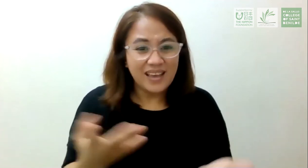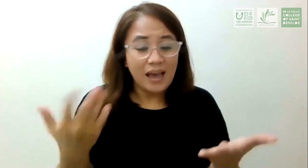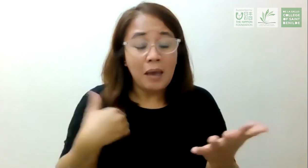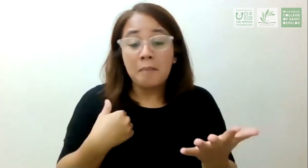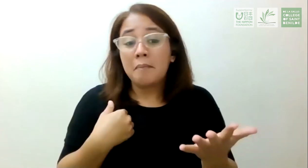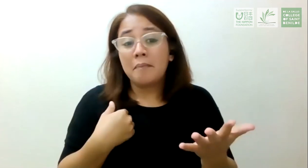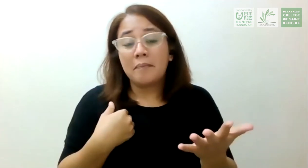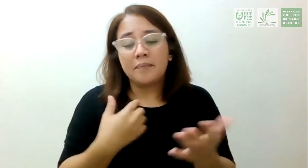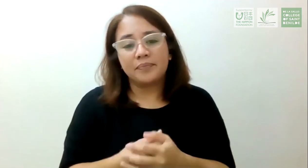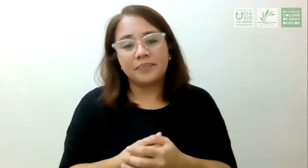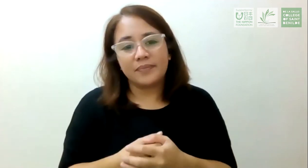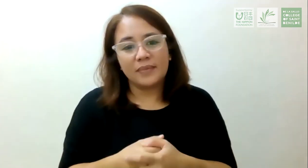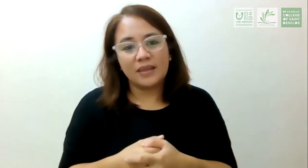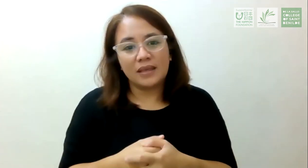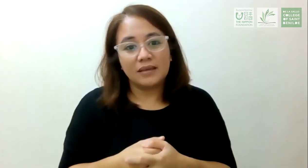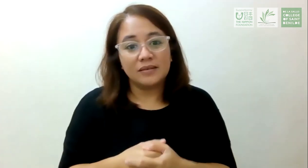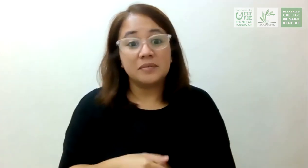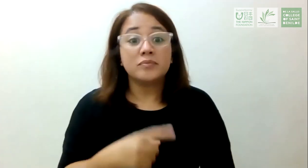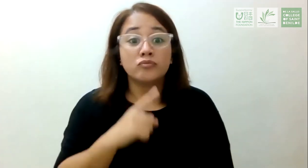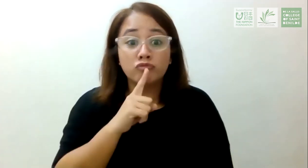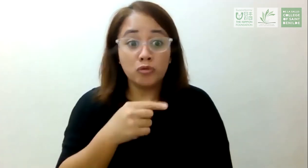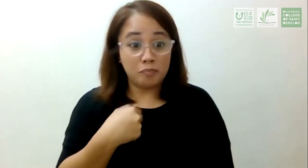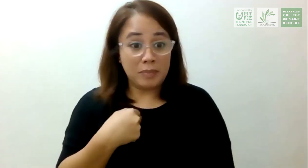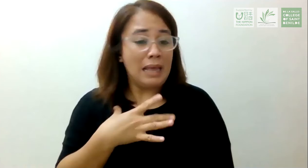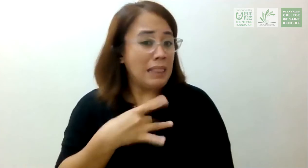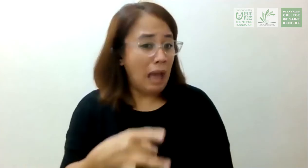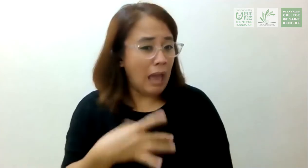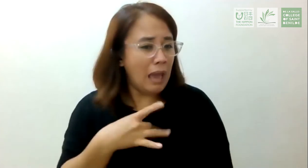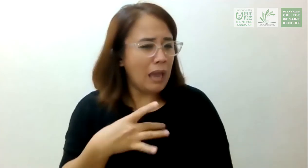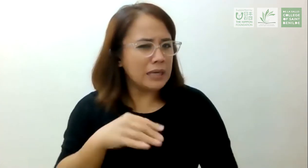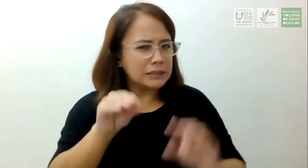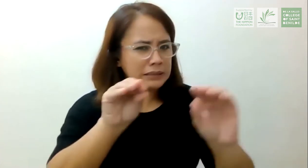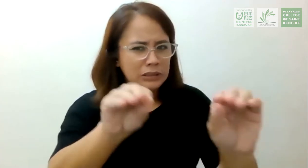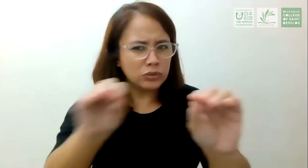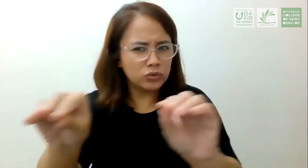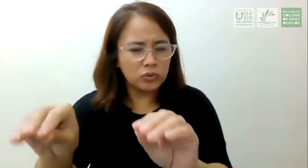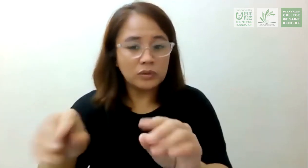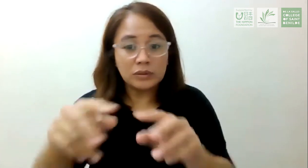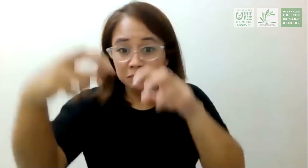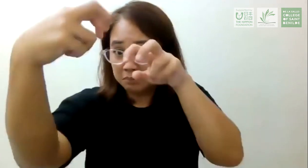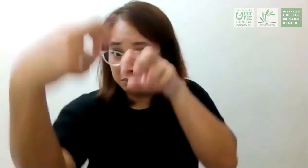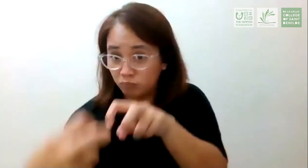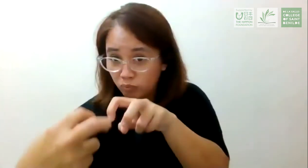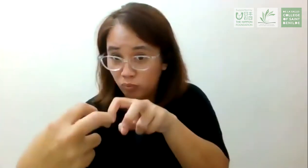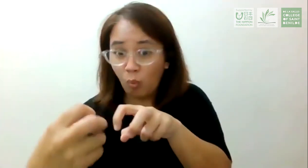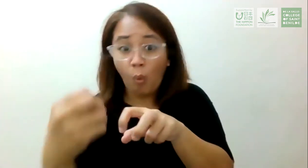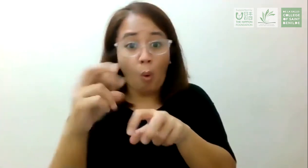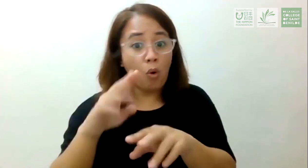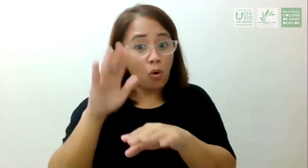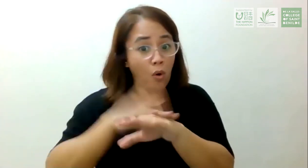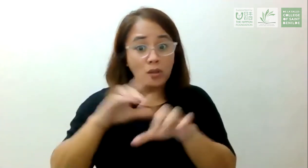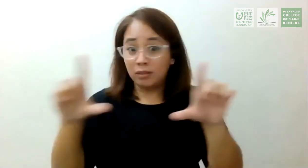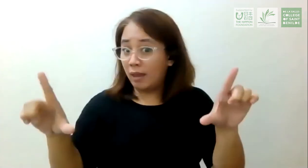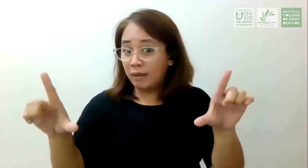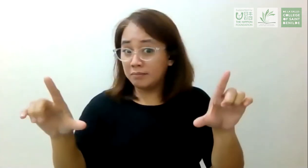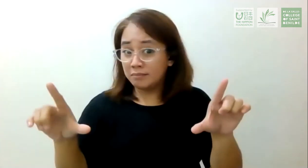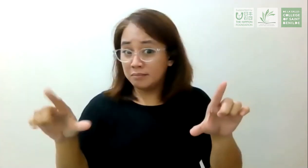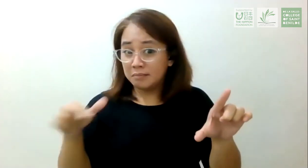I like teaching you both in person and online, but I will say that I